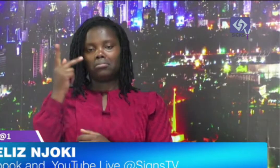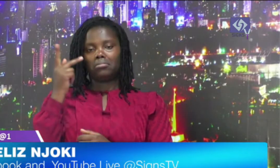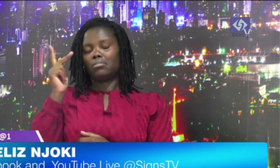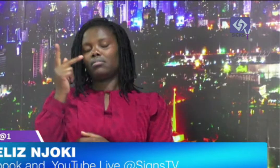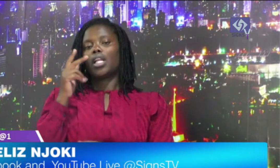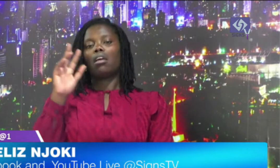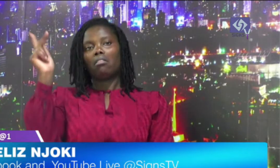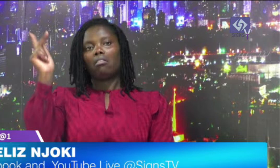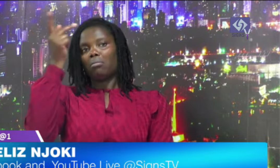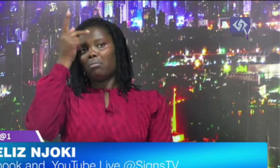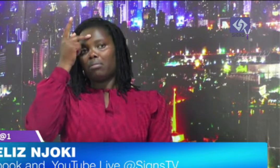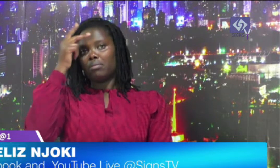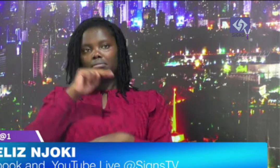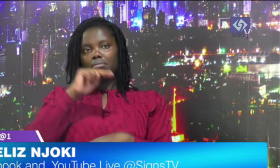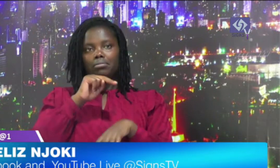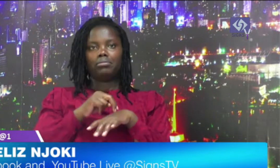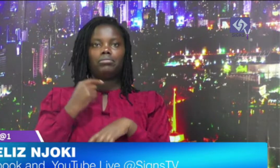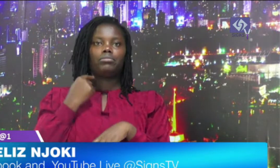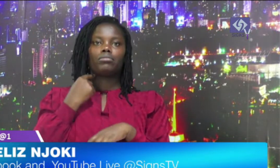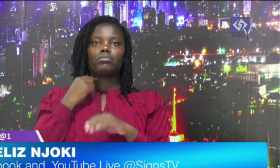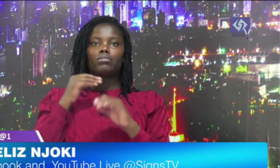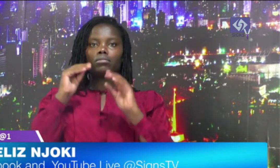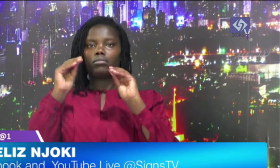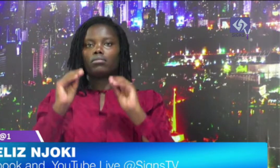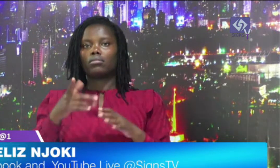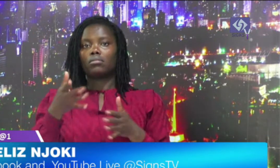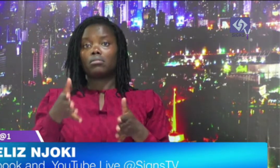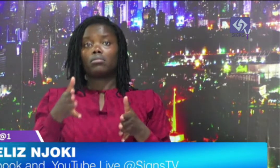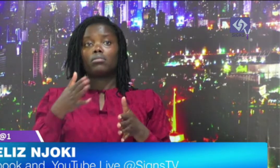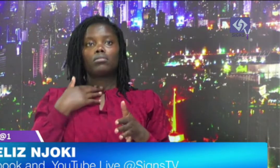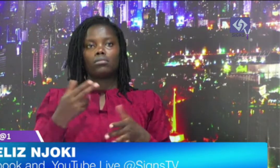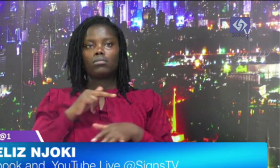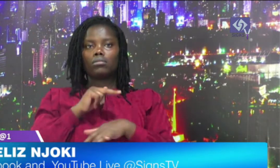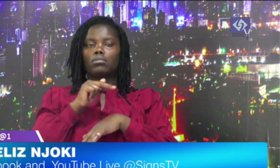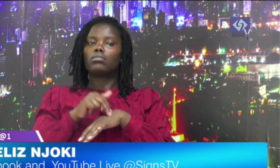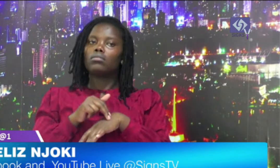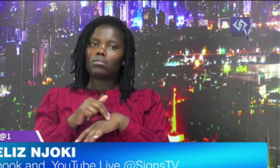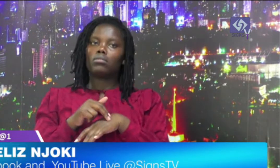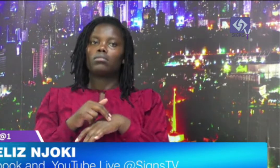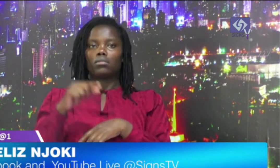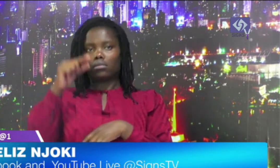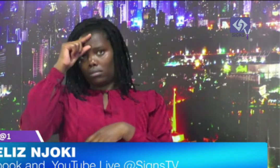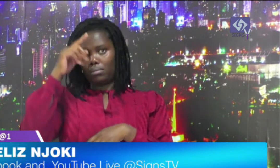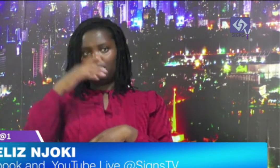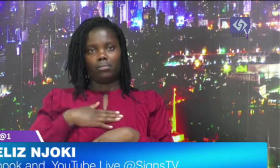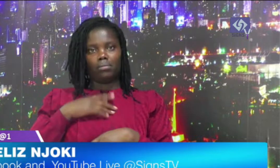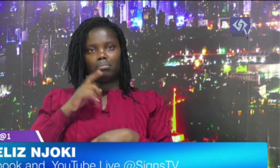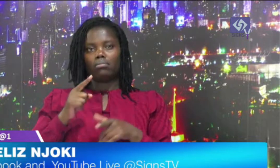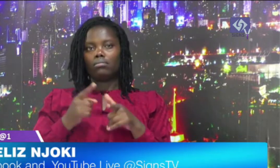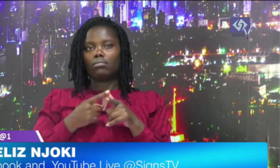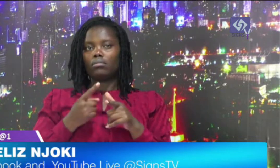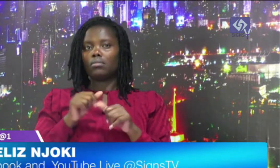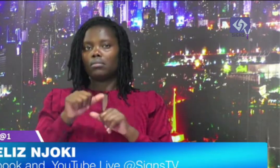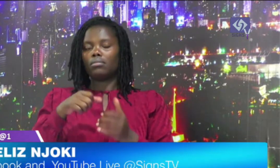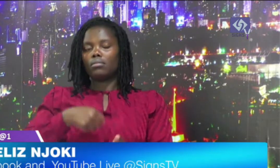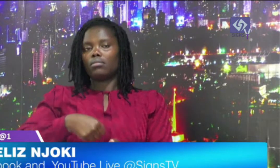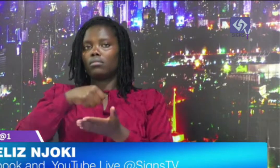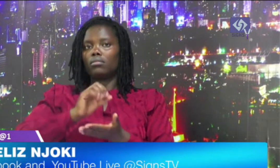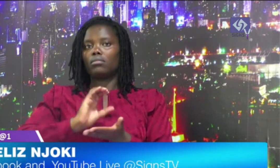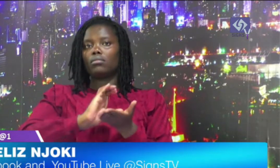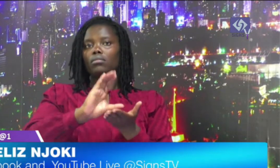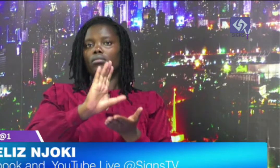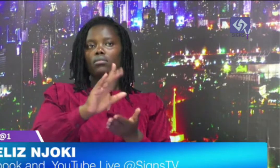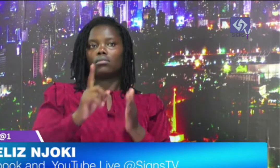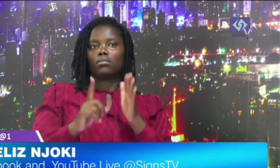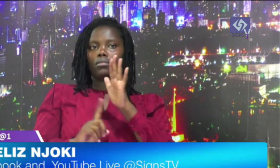On to our next news item. Kenya National Union of Teachers, NAT, now wants the national